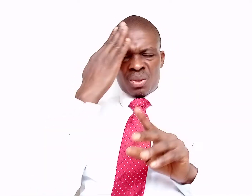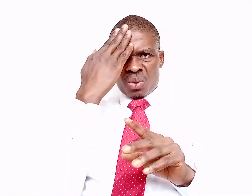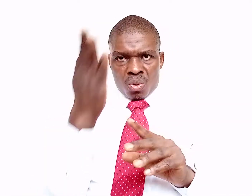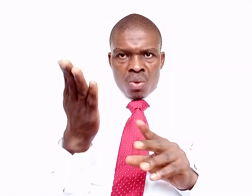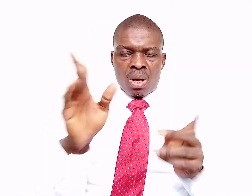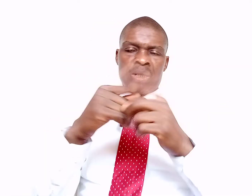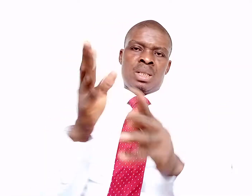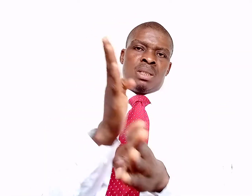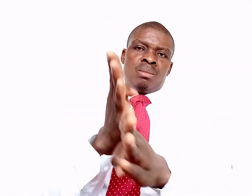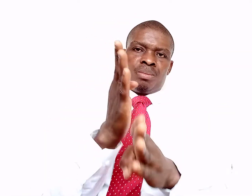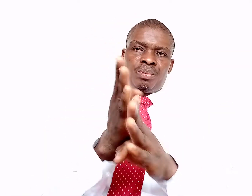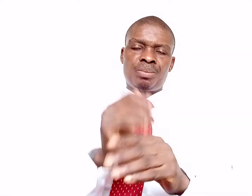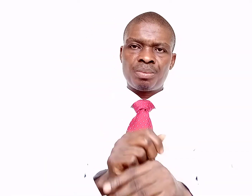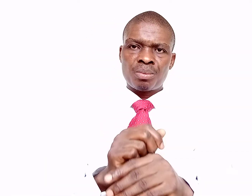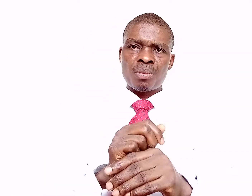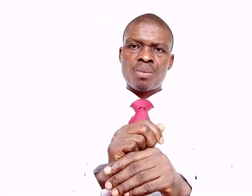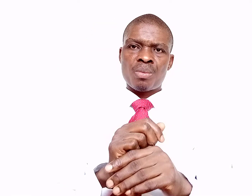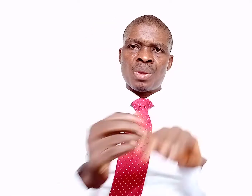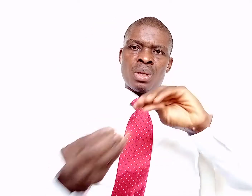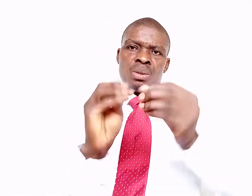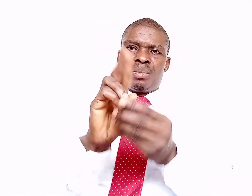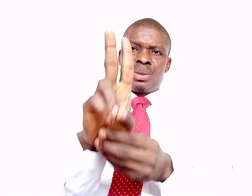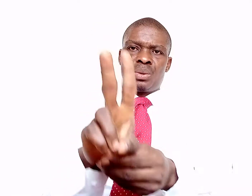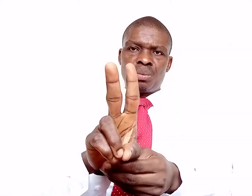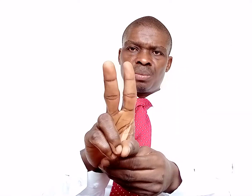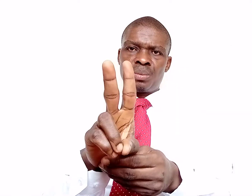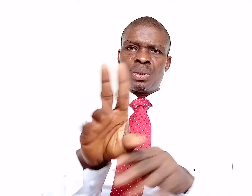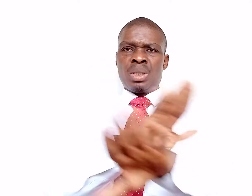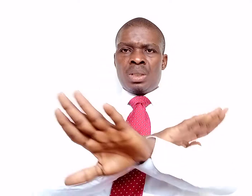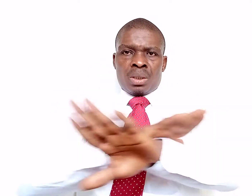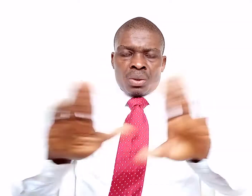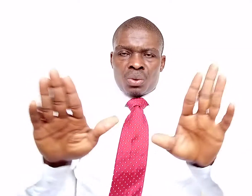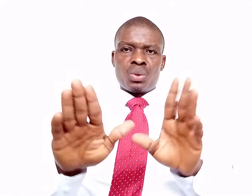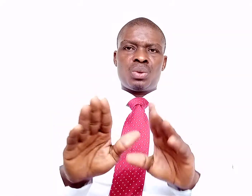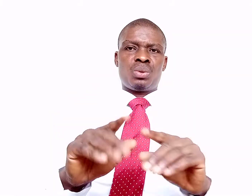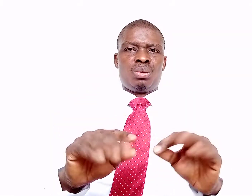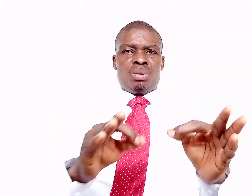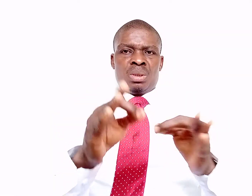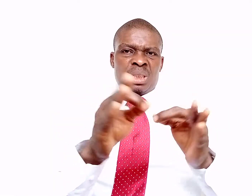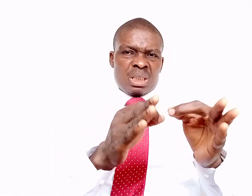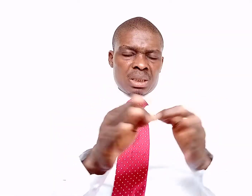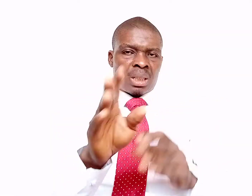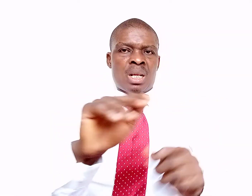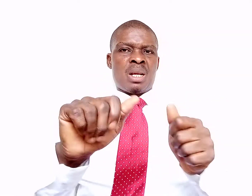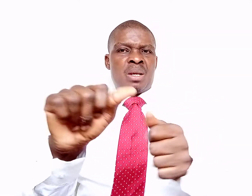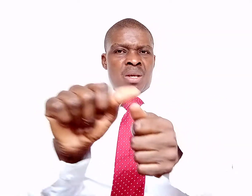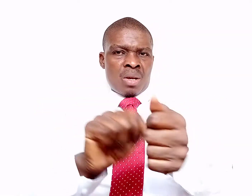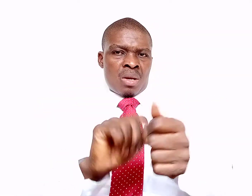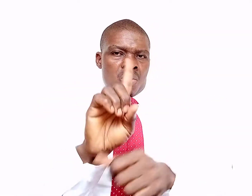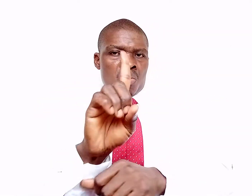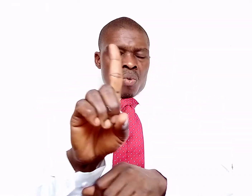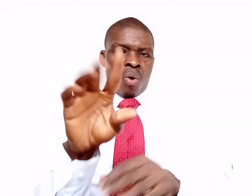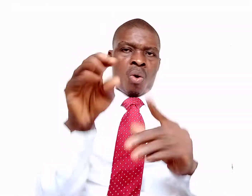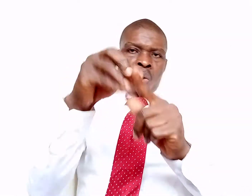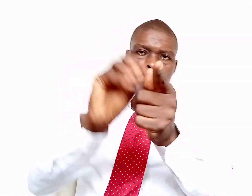track. 2. Don't describe each and every one of your own movements.